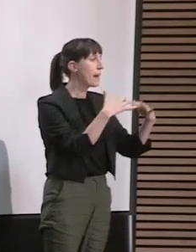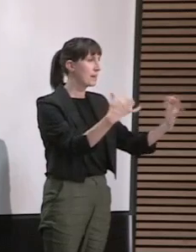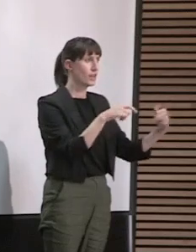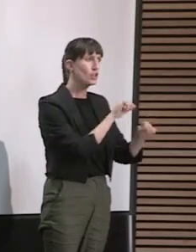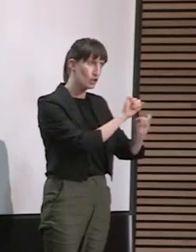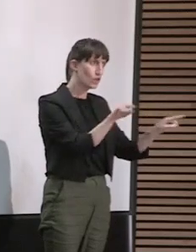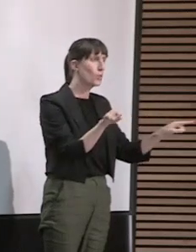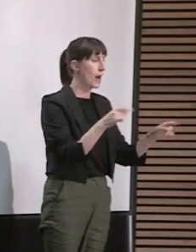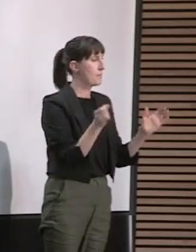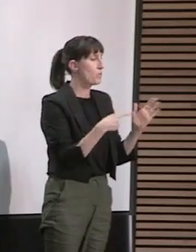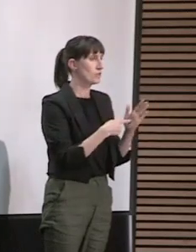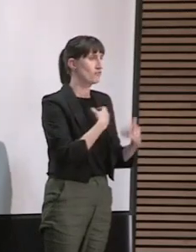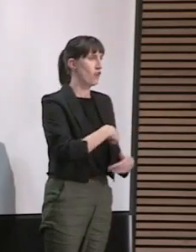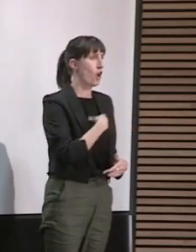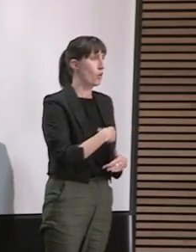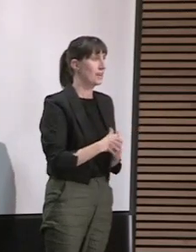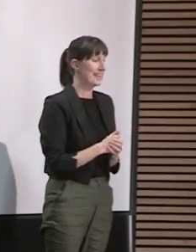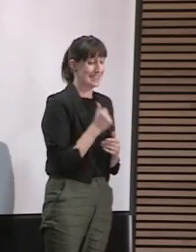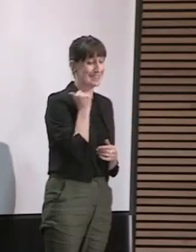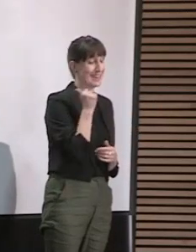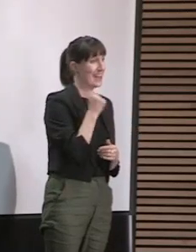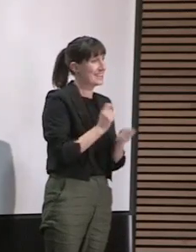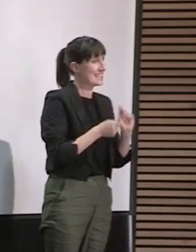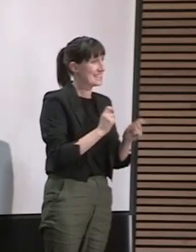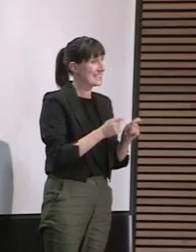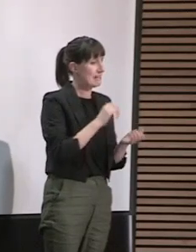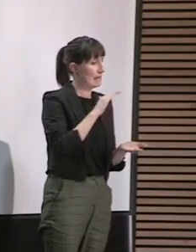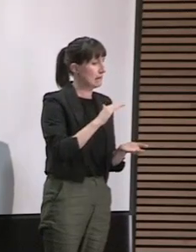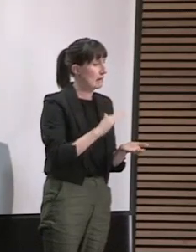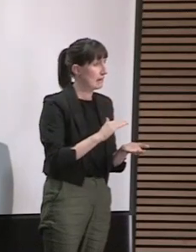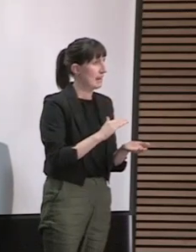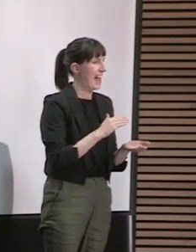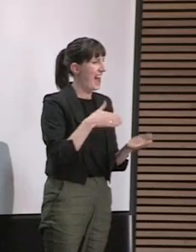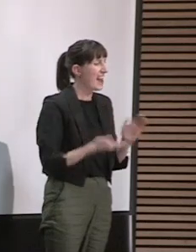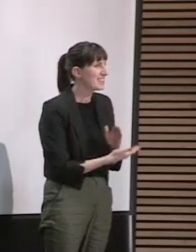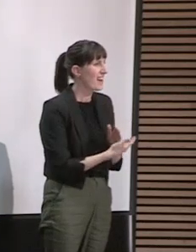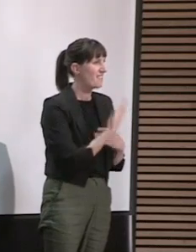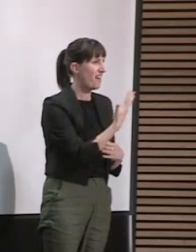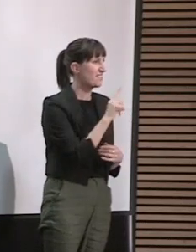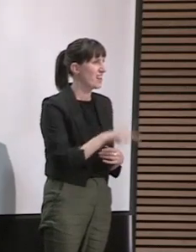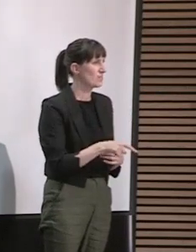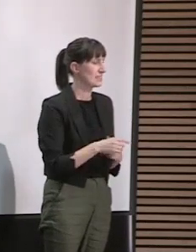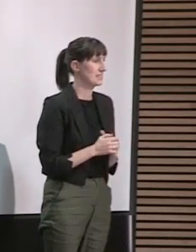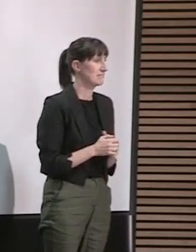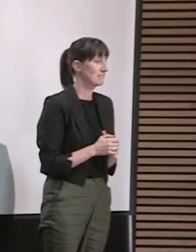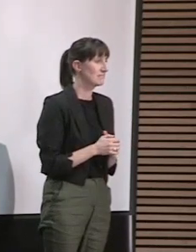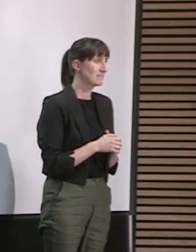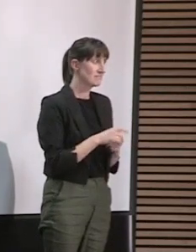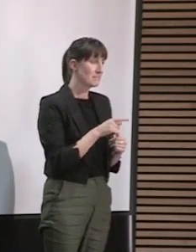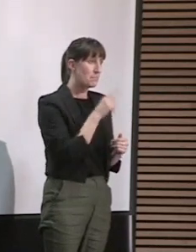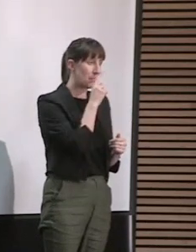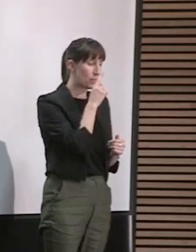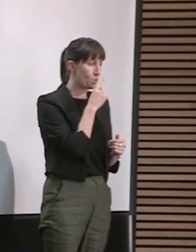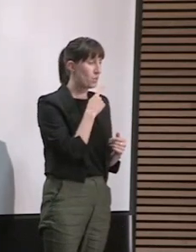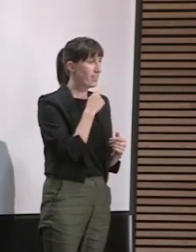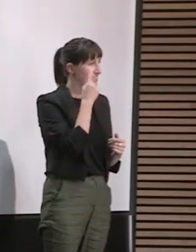numbers dropped below 5,000, and DHBs are beginning to report signs of testing fatigue amongst